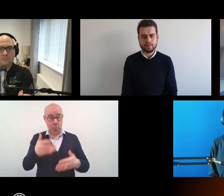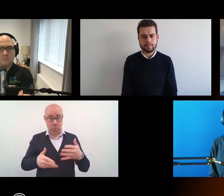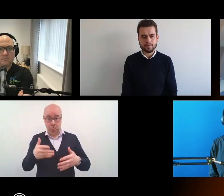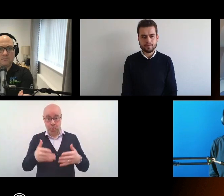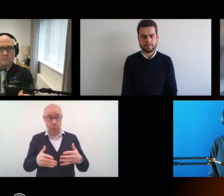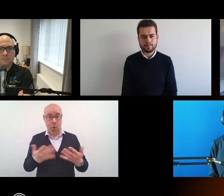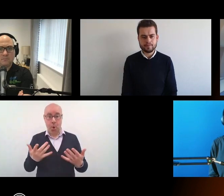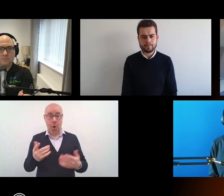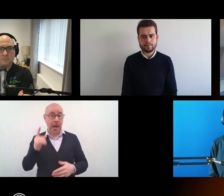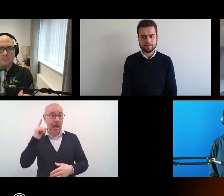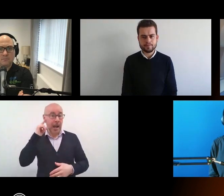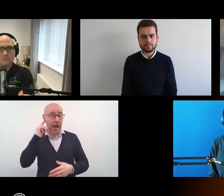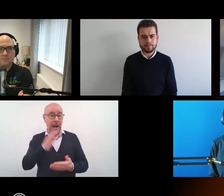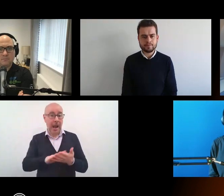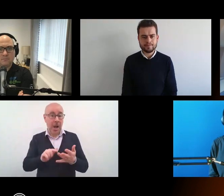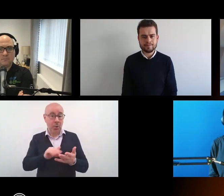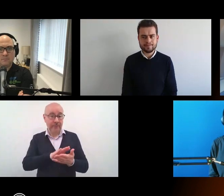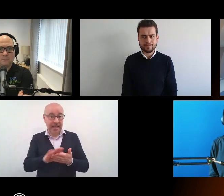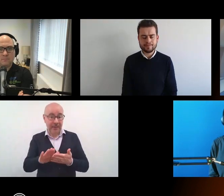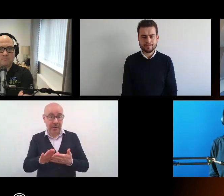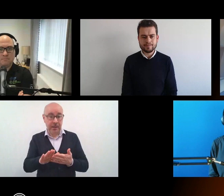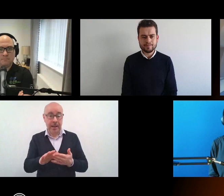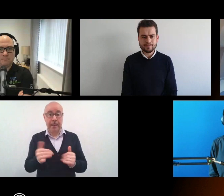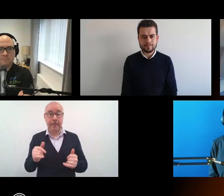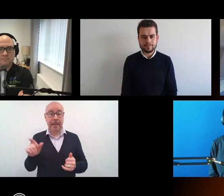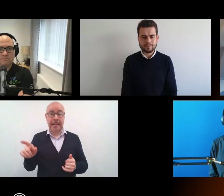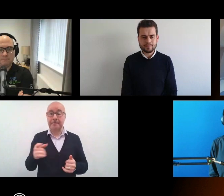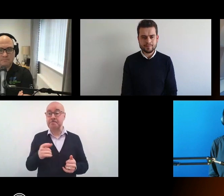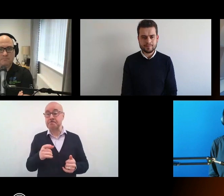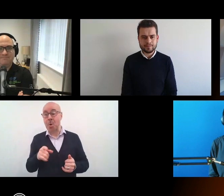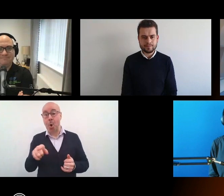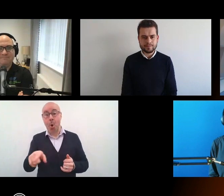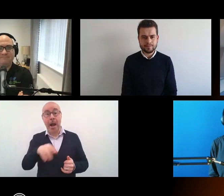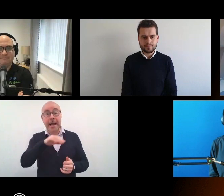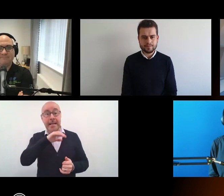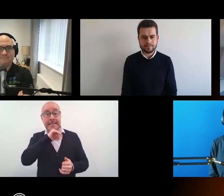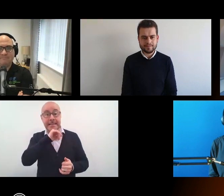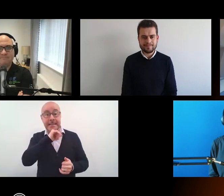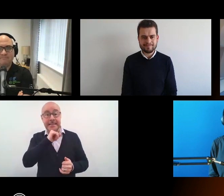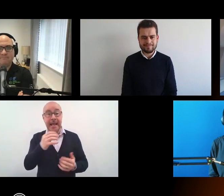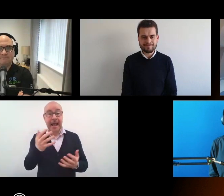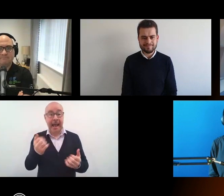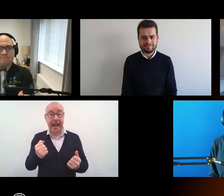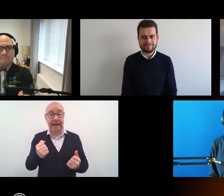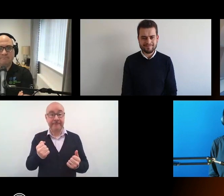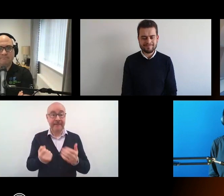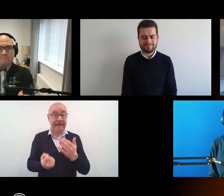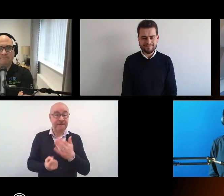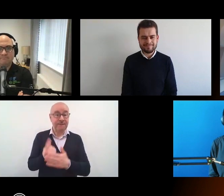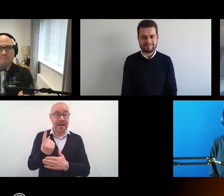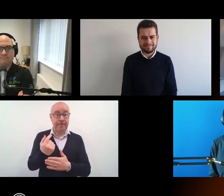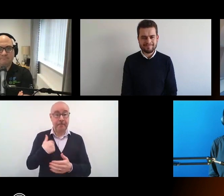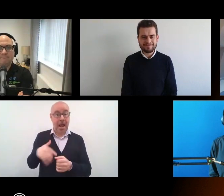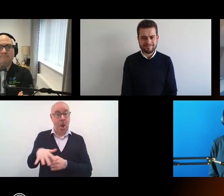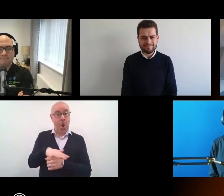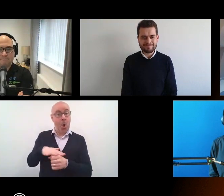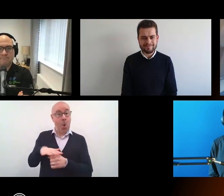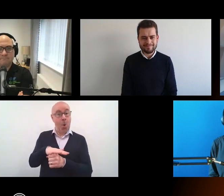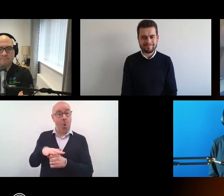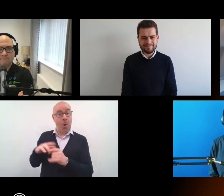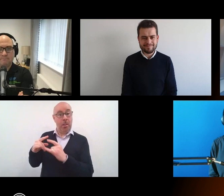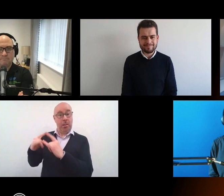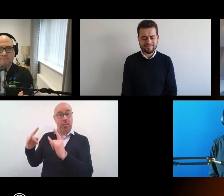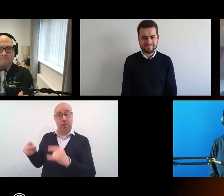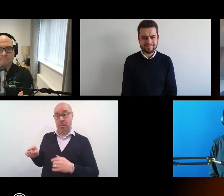well, I'm free on Saturday. I see there's a great event on in the local arena. I'm just going to go, and I've got a